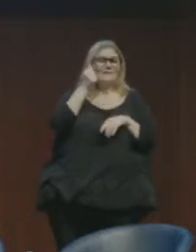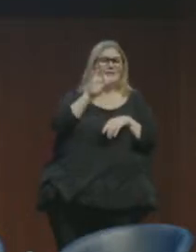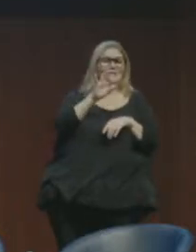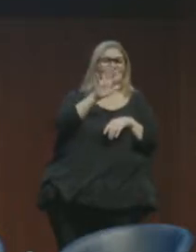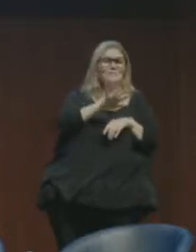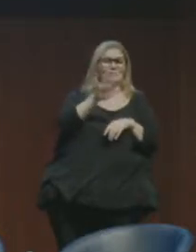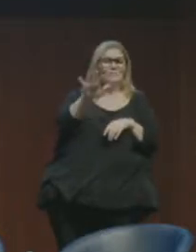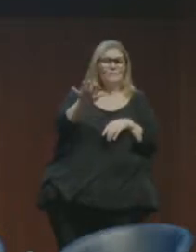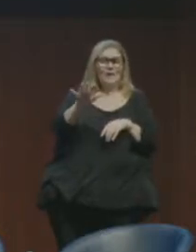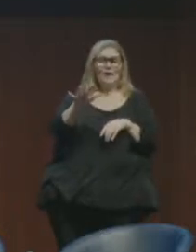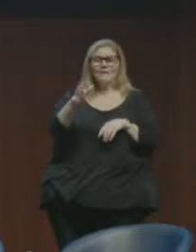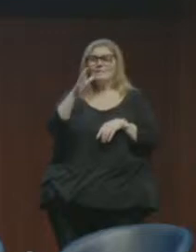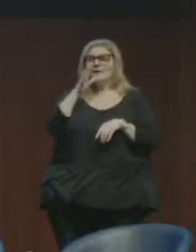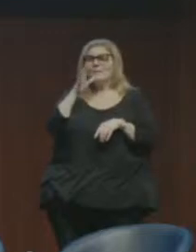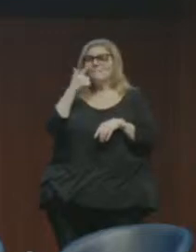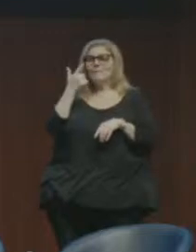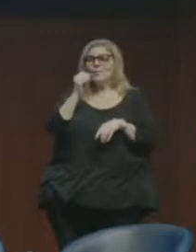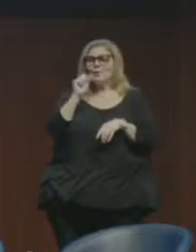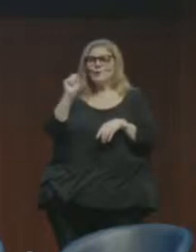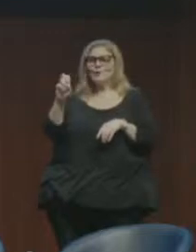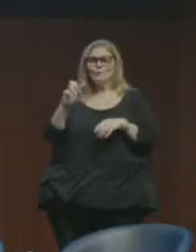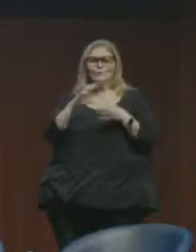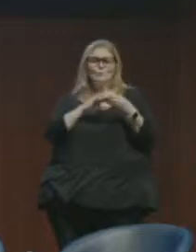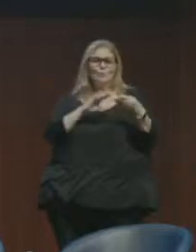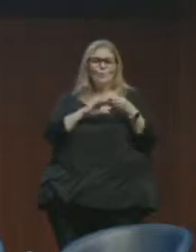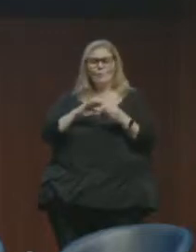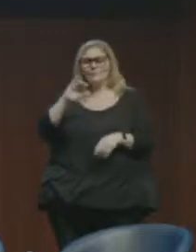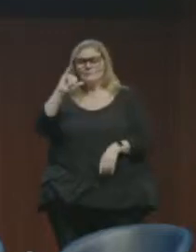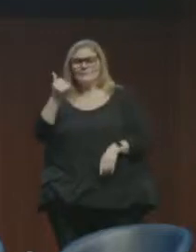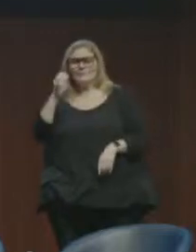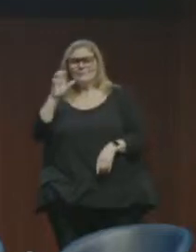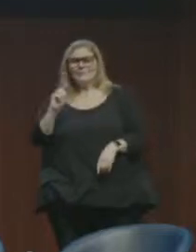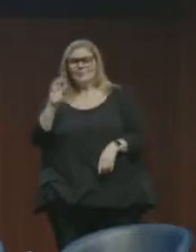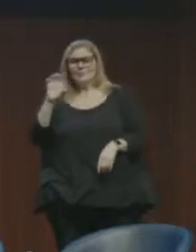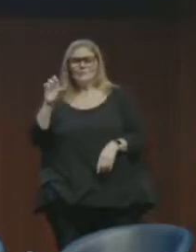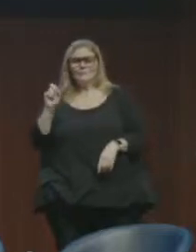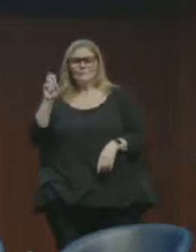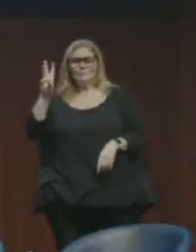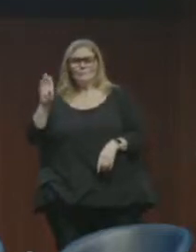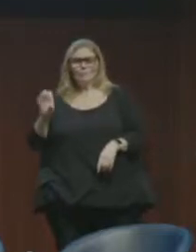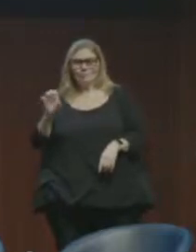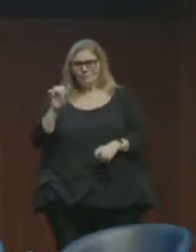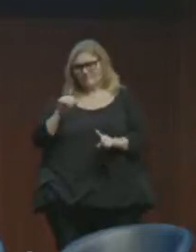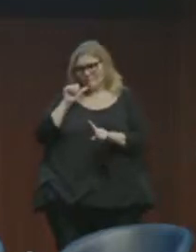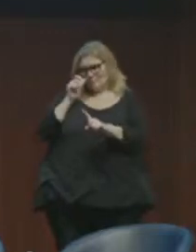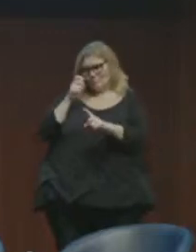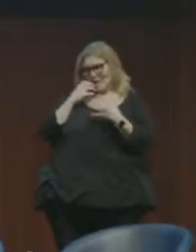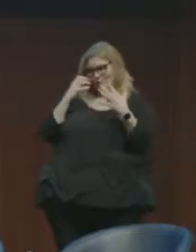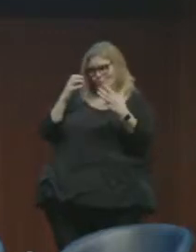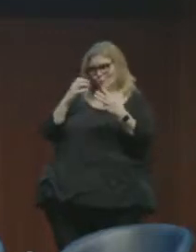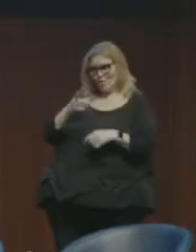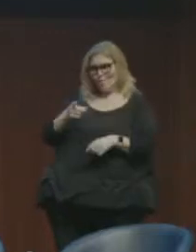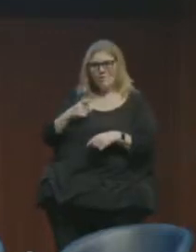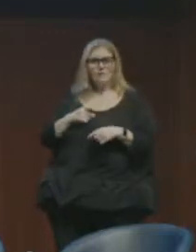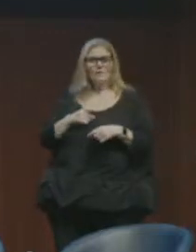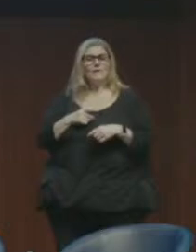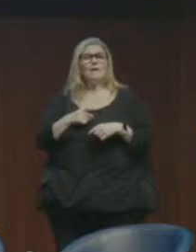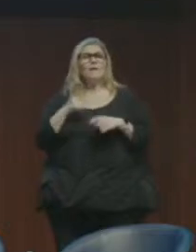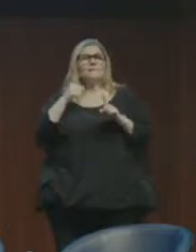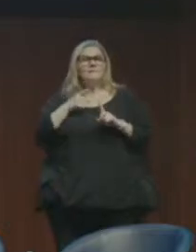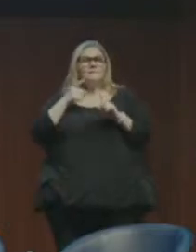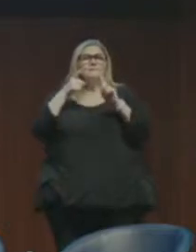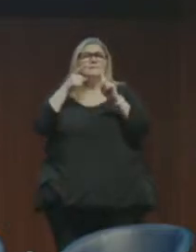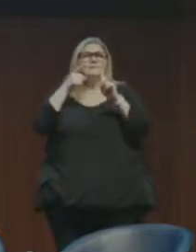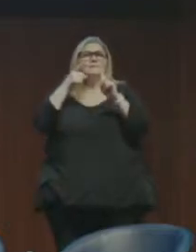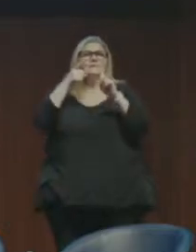1955, Mother Goose Nursery, Jim Crow, wasn't a goldfinch who could crow. Destiny of 10